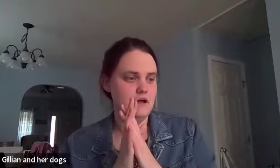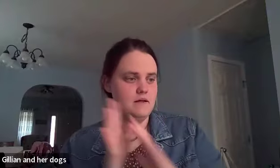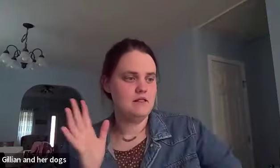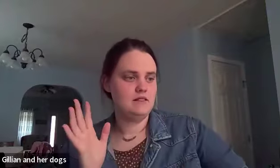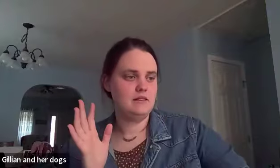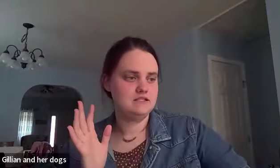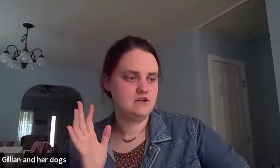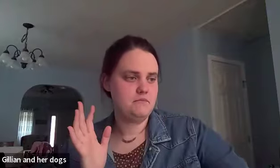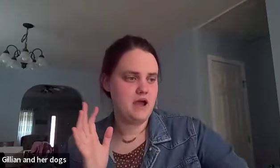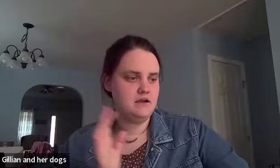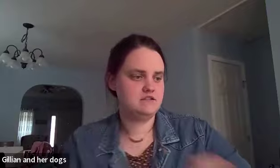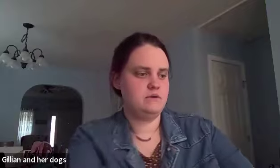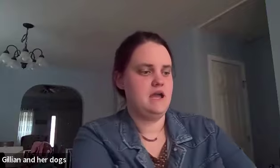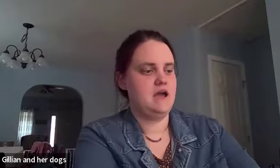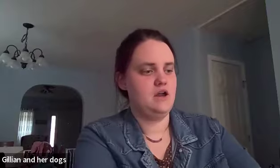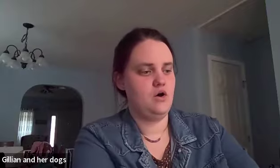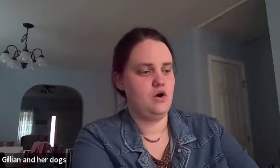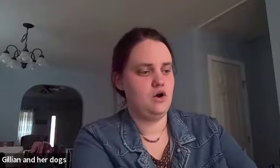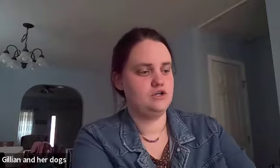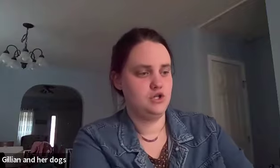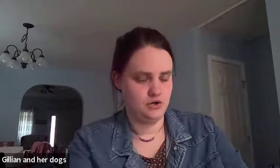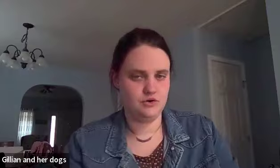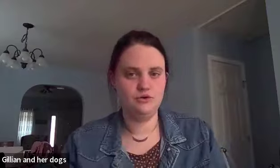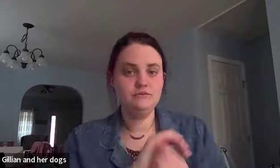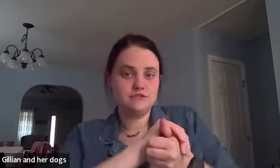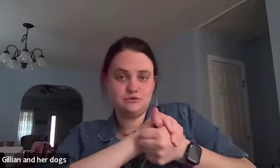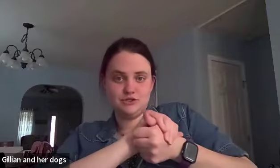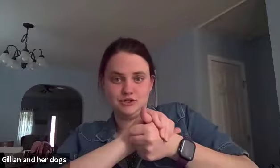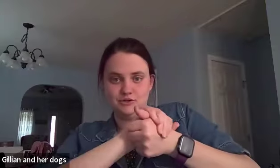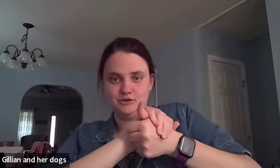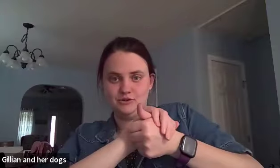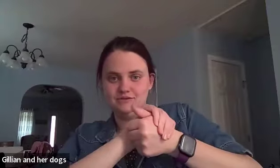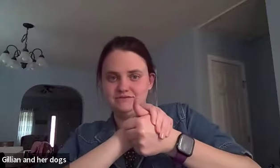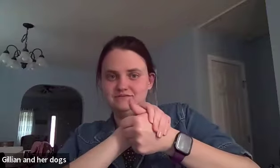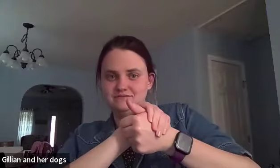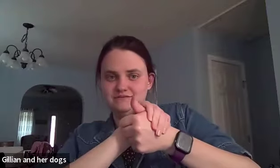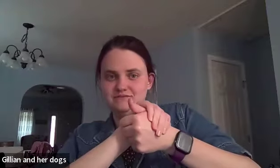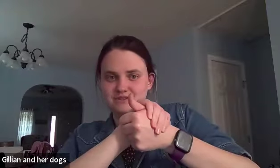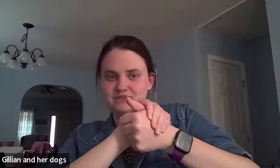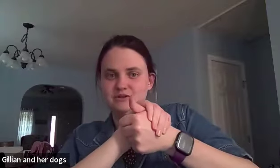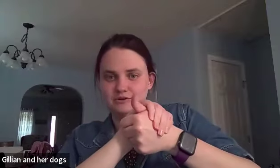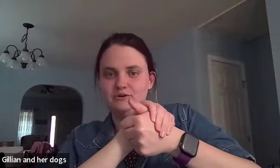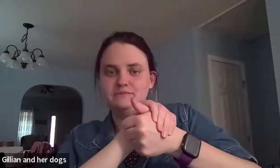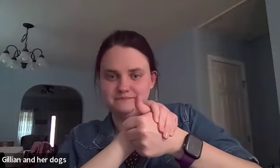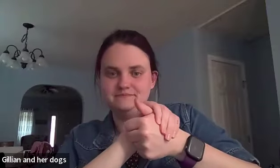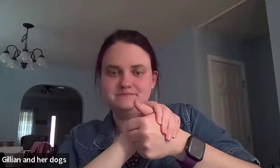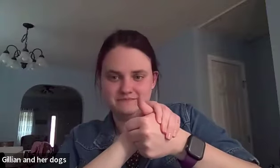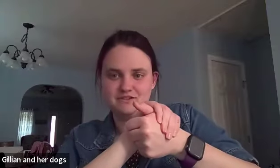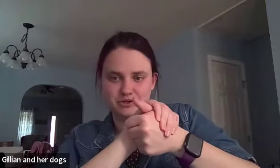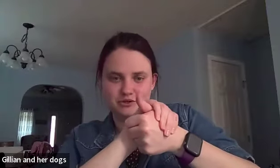okay, let's go back. So we had our turtle. So turtle, turtle,